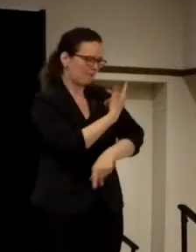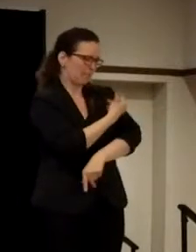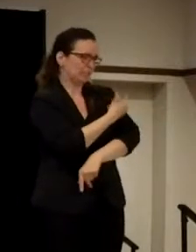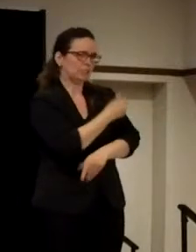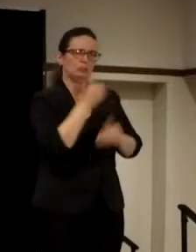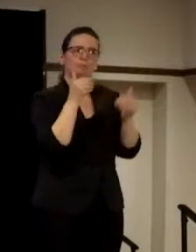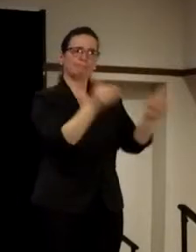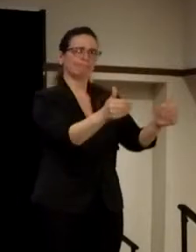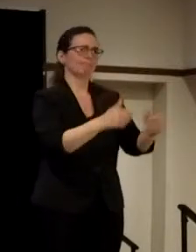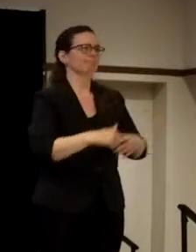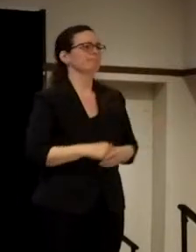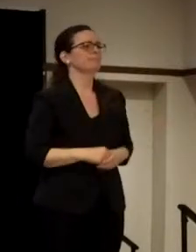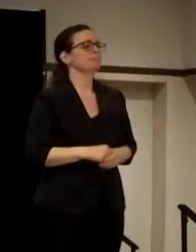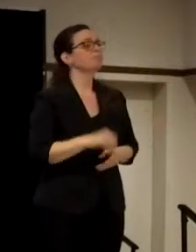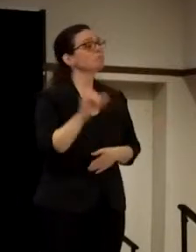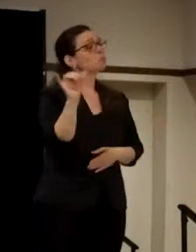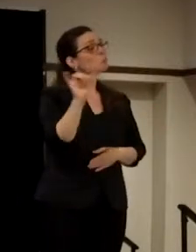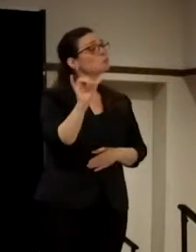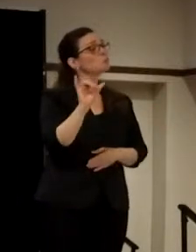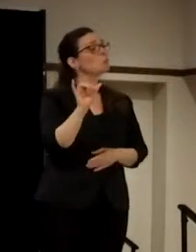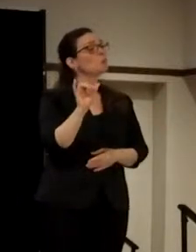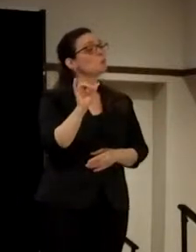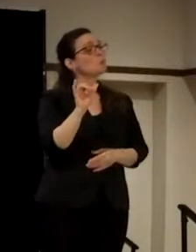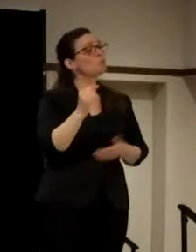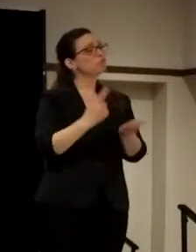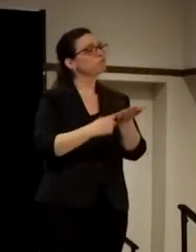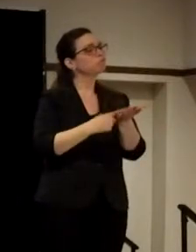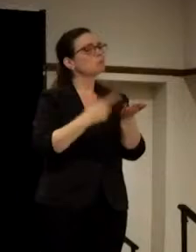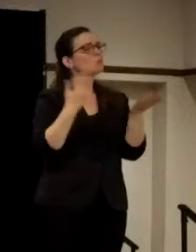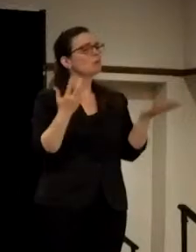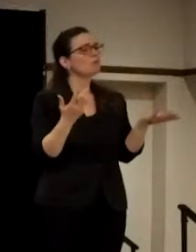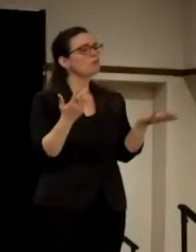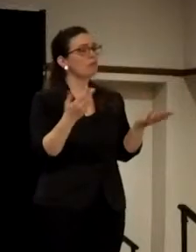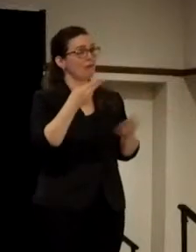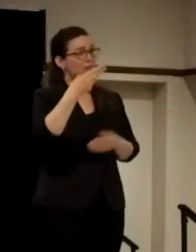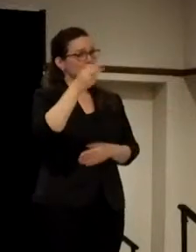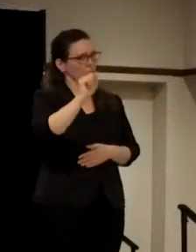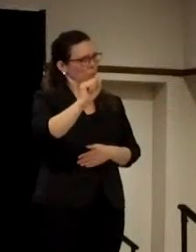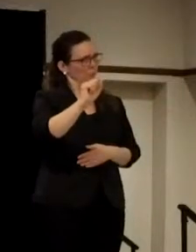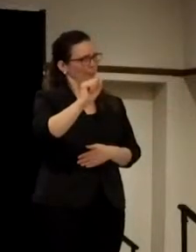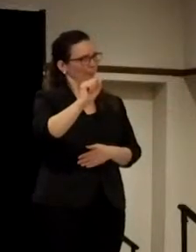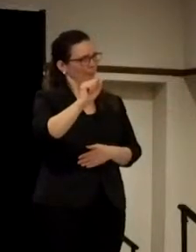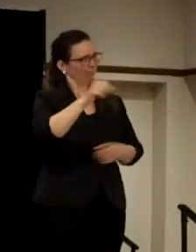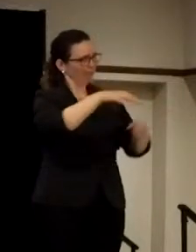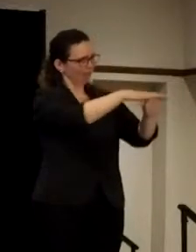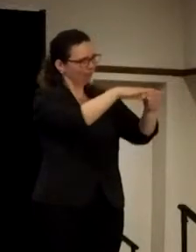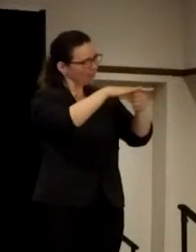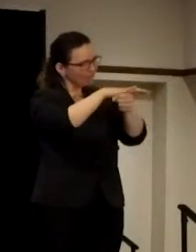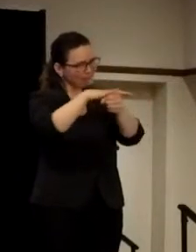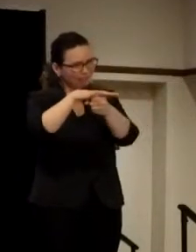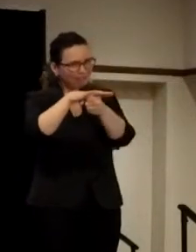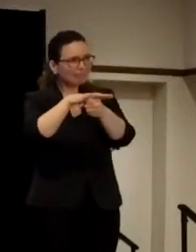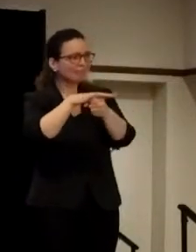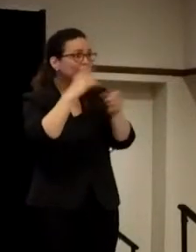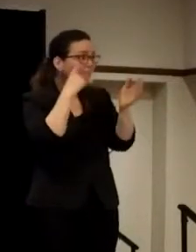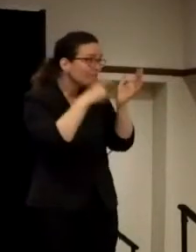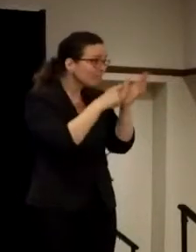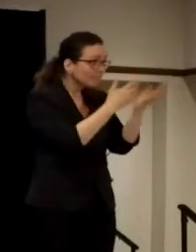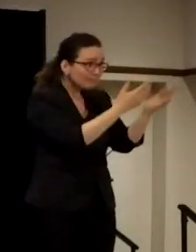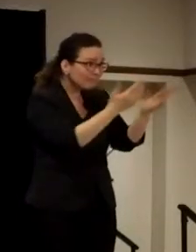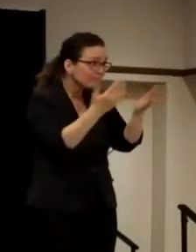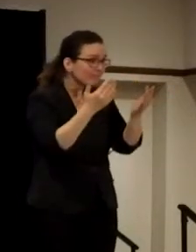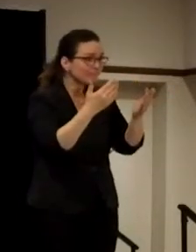we will and are talking with high schools about getting essentially